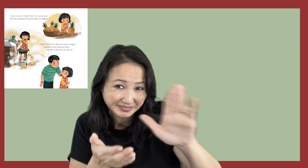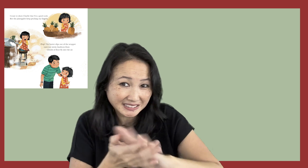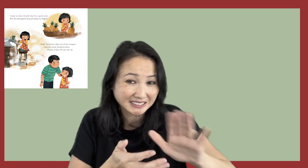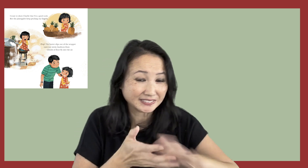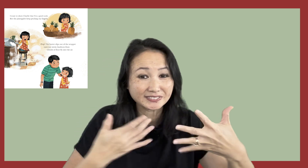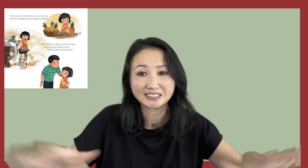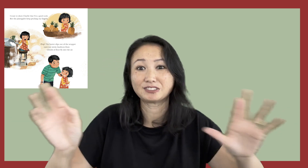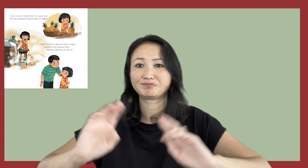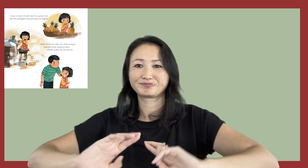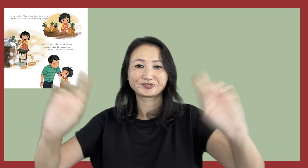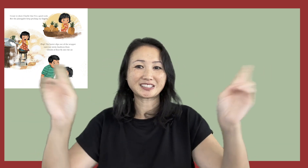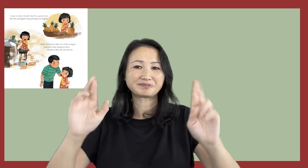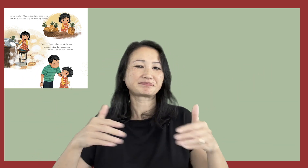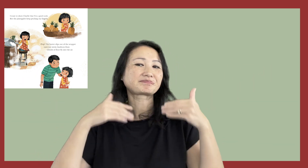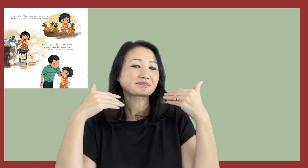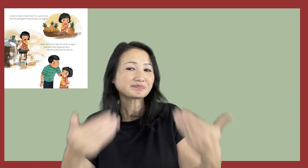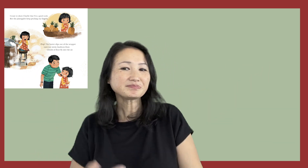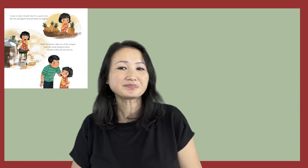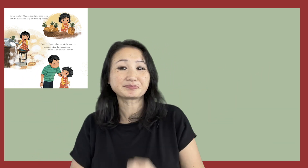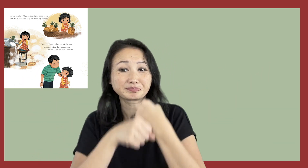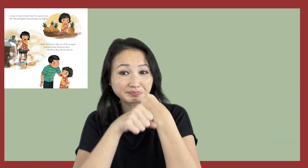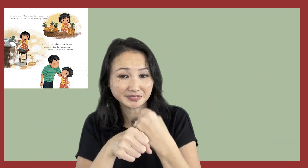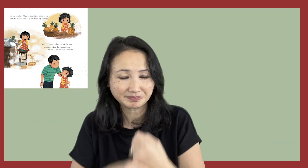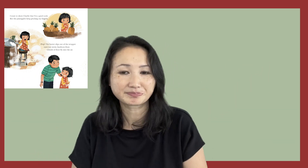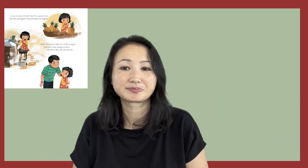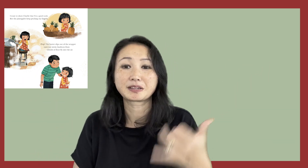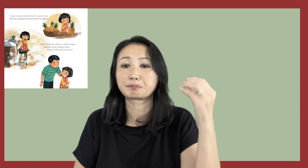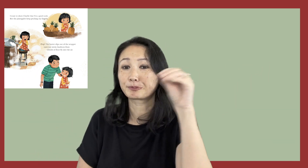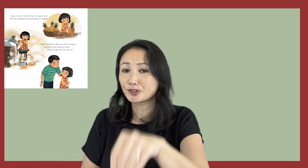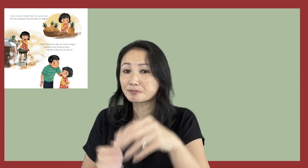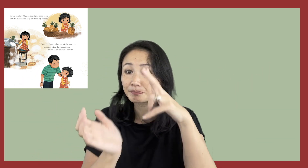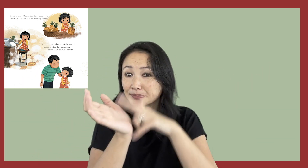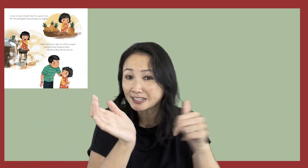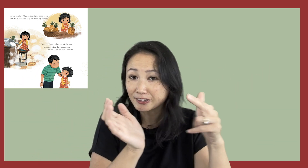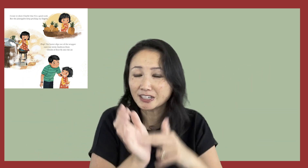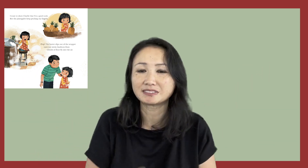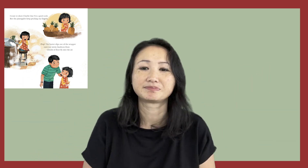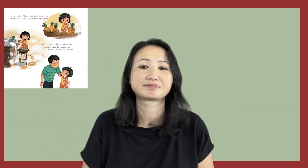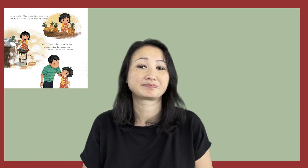mess with me, mashing butter and flour together.